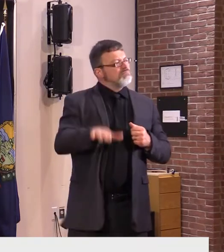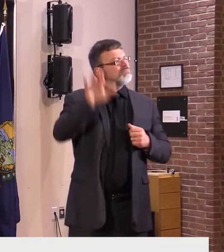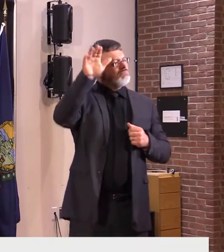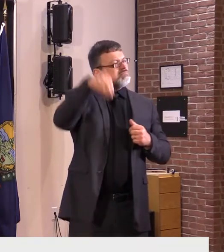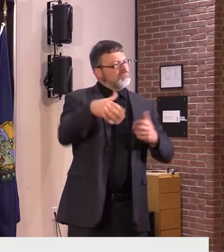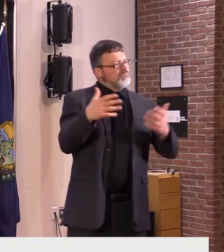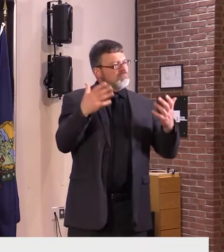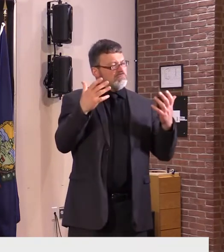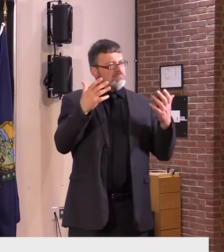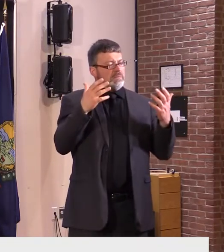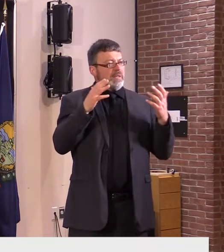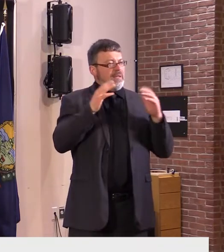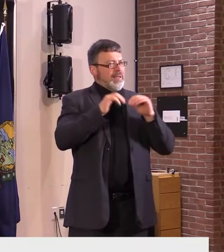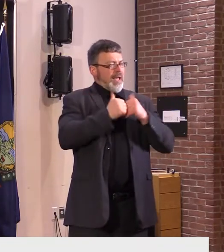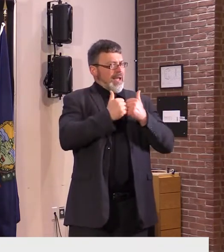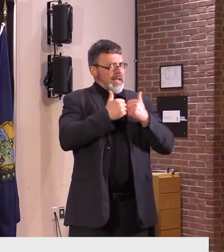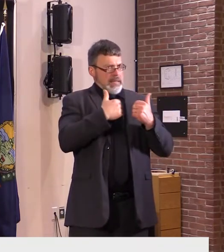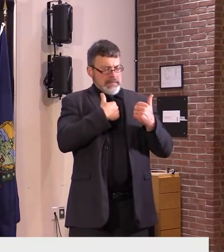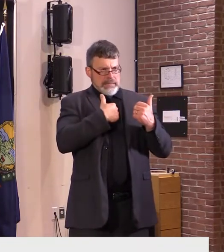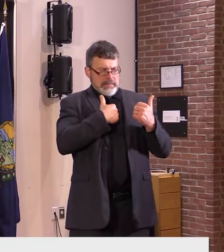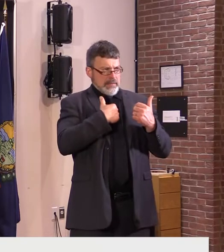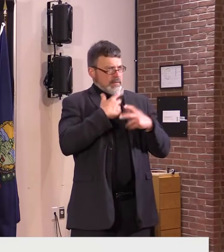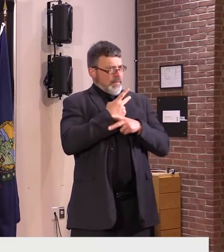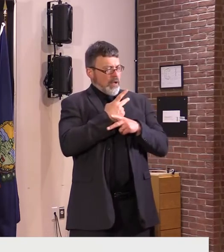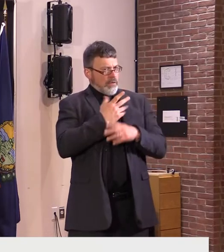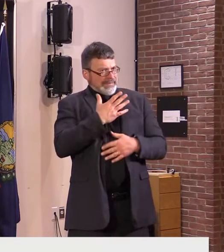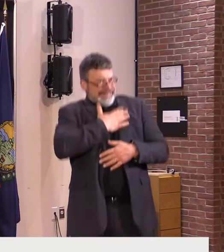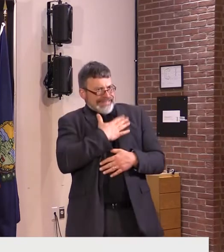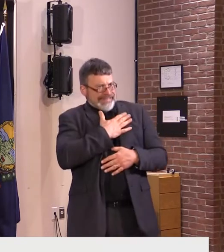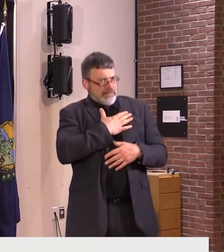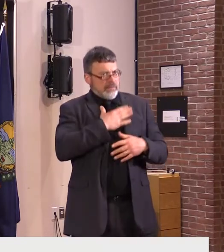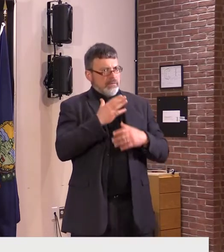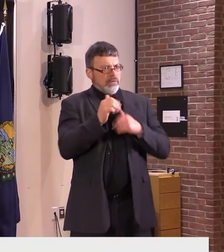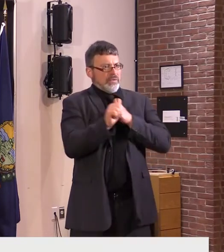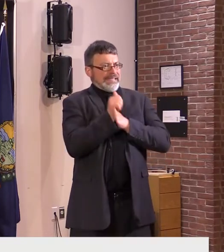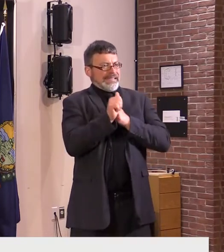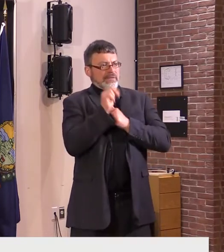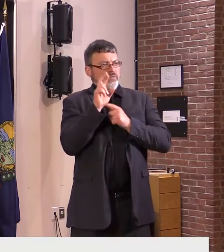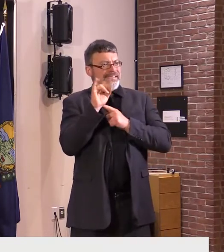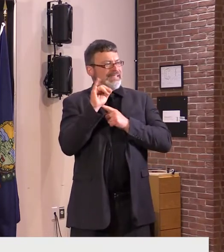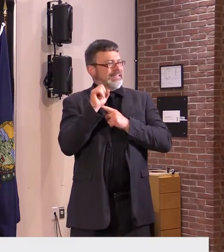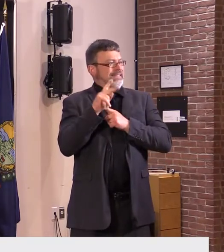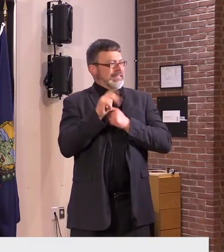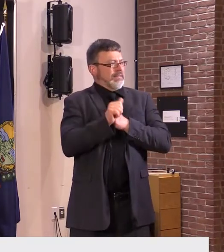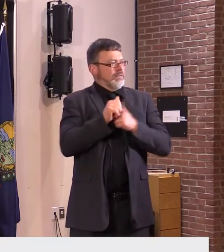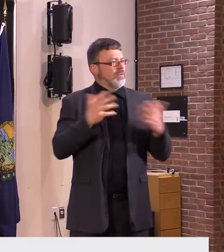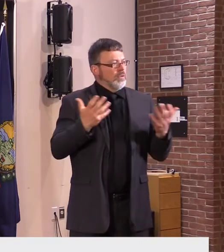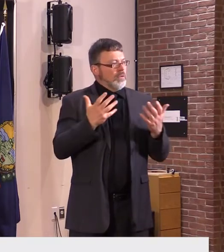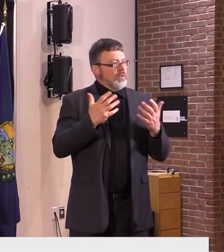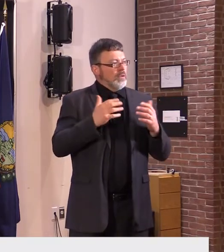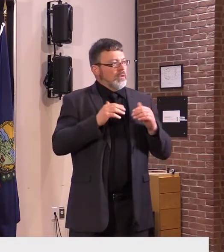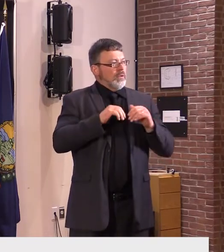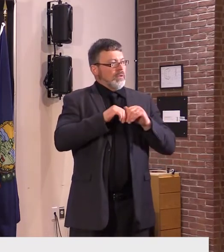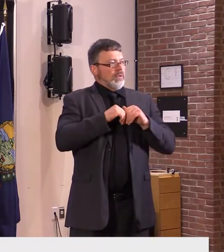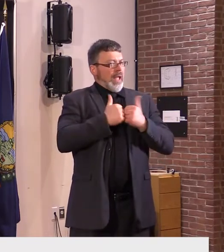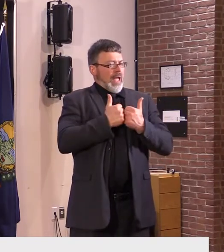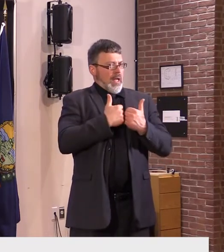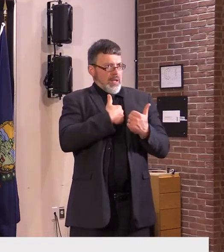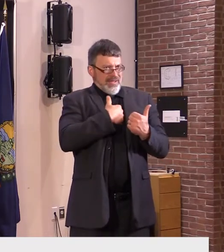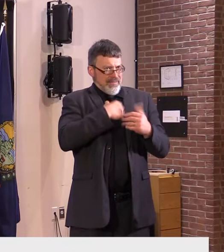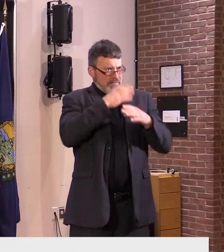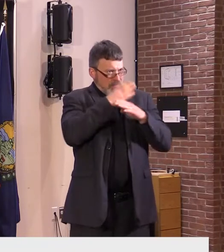most important piece of information needed to make decisions about taking prevention steps based on your own risk